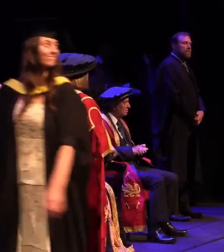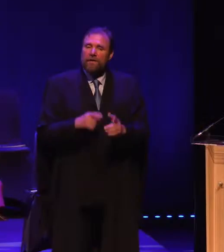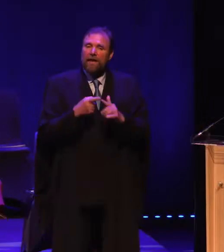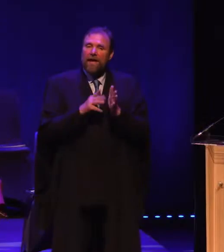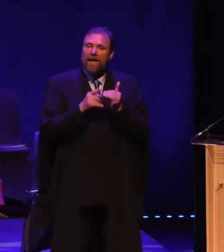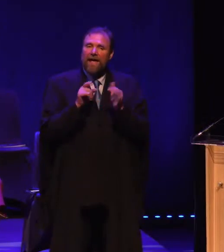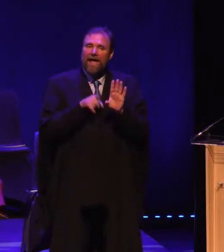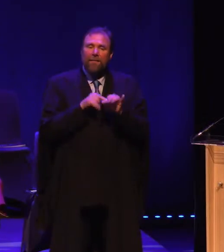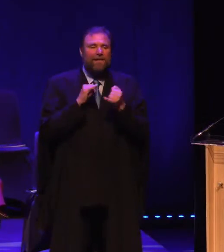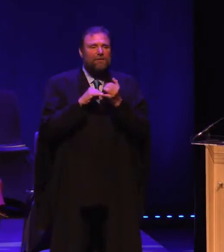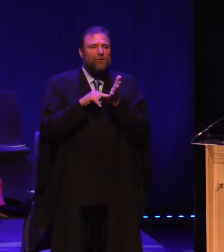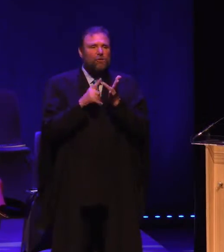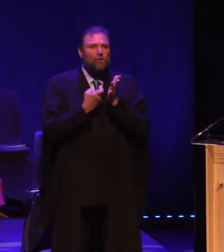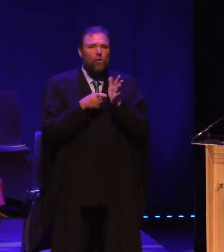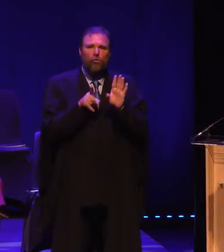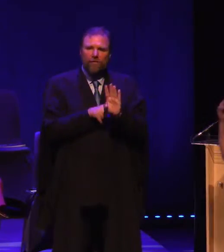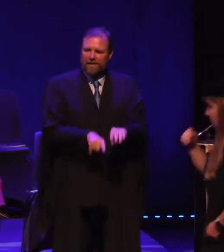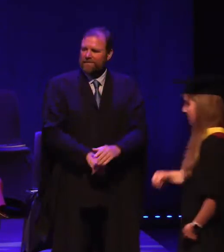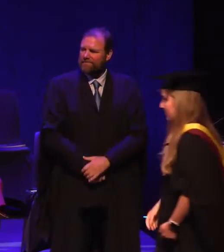Emily Story.